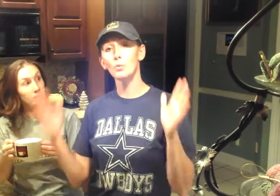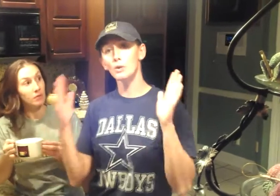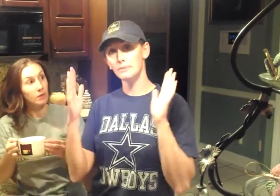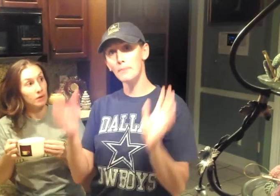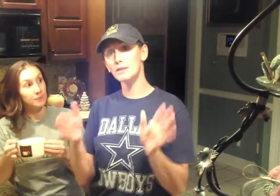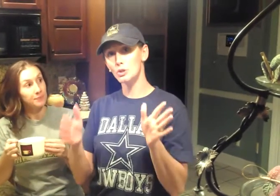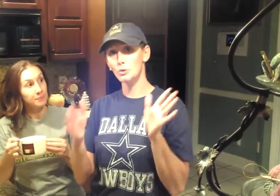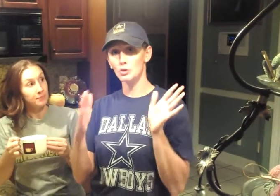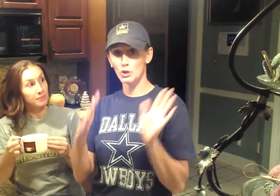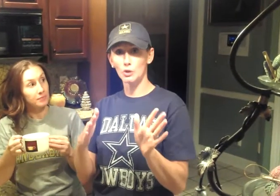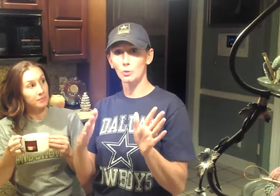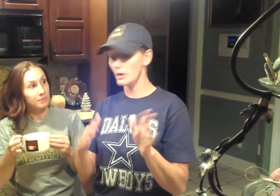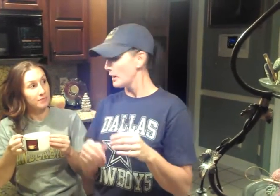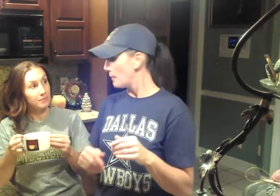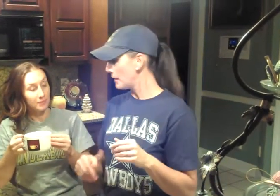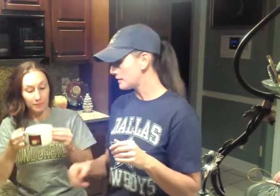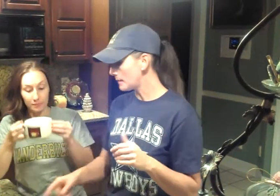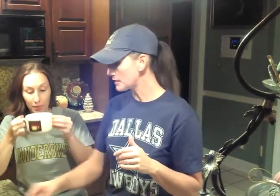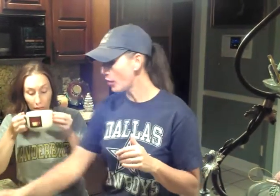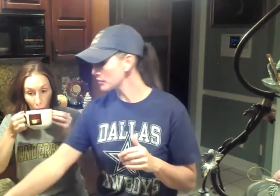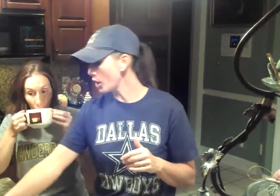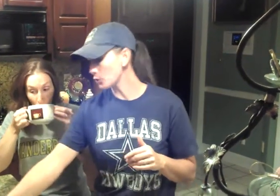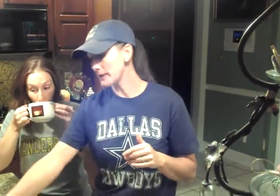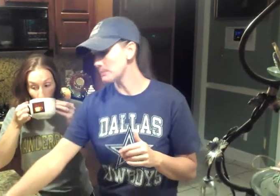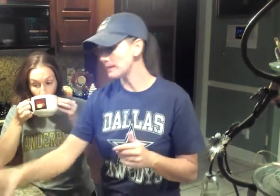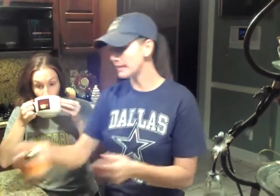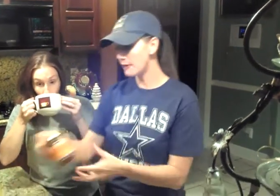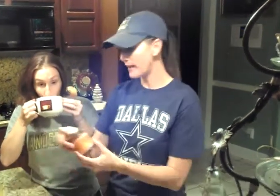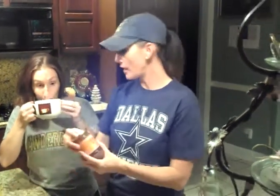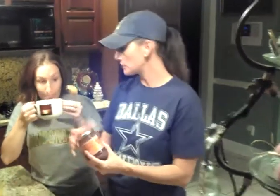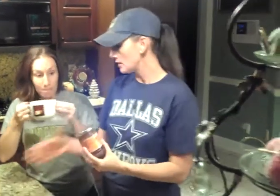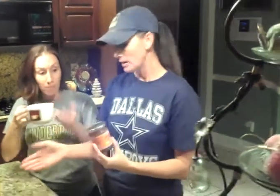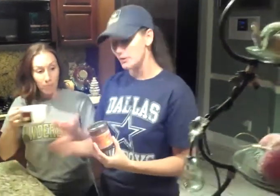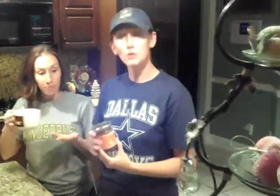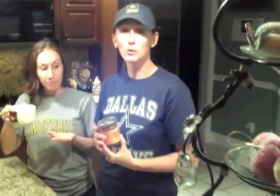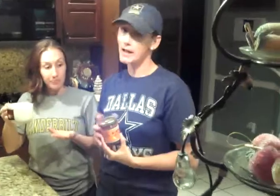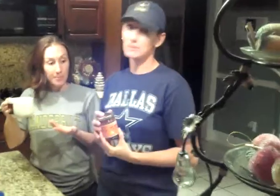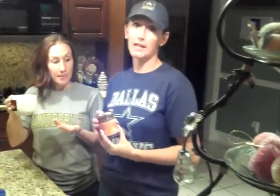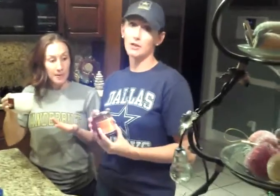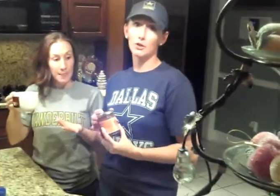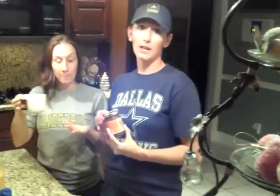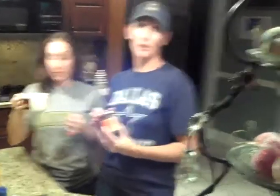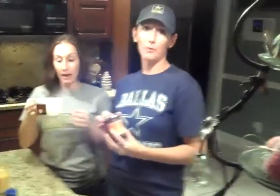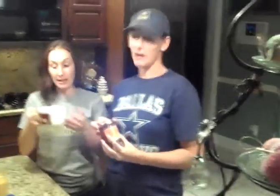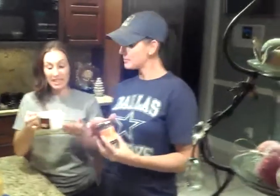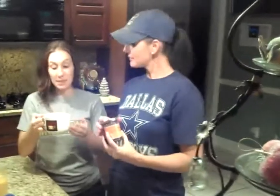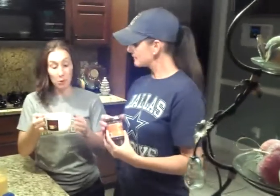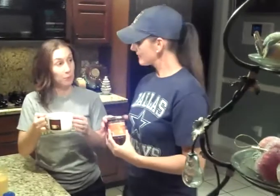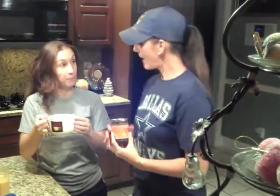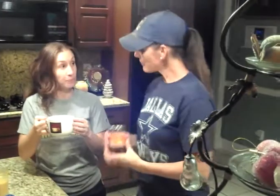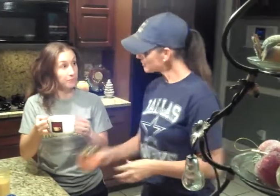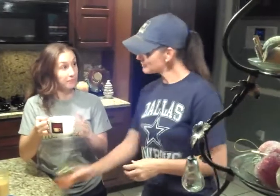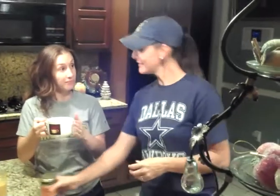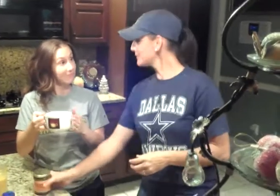what best suits you. But as far as all the recipes that I found, those two items together, you can't go wrong. And it's simple. I'm glad you did this with